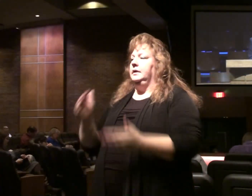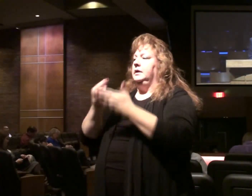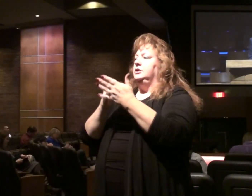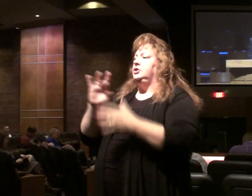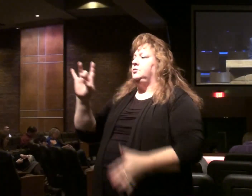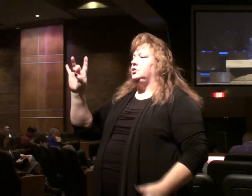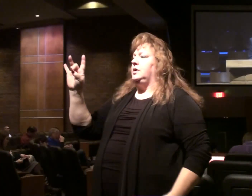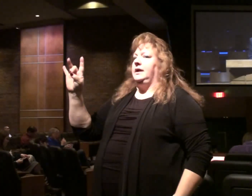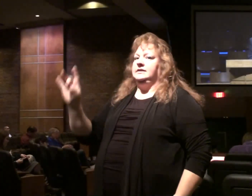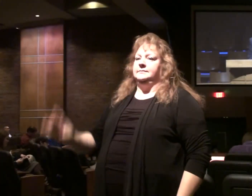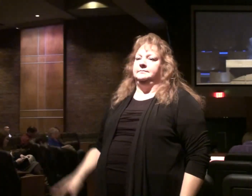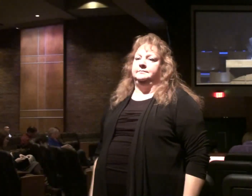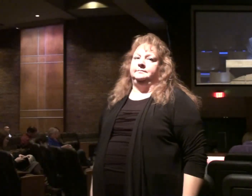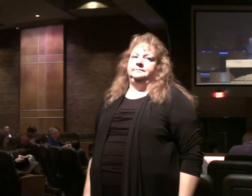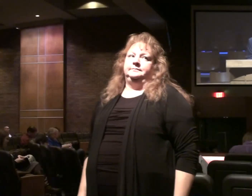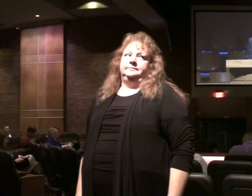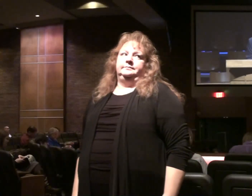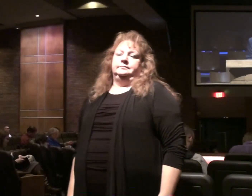8.